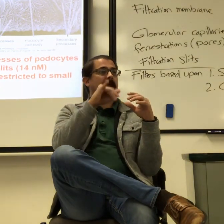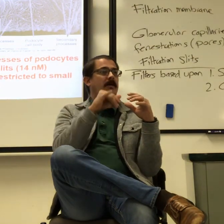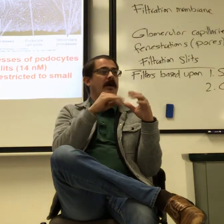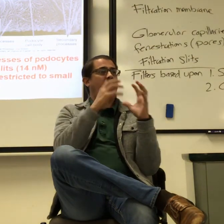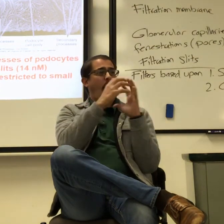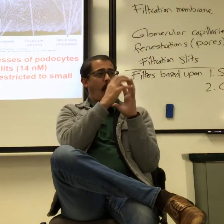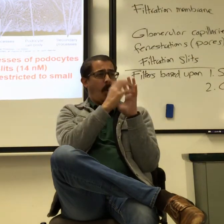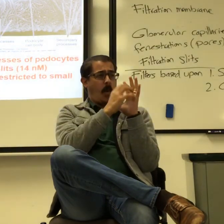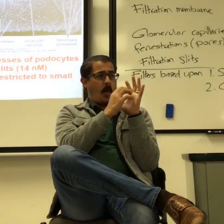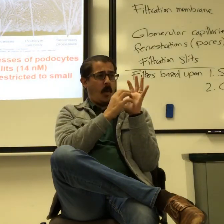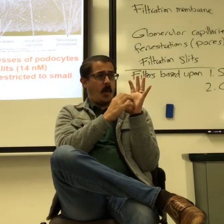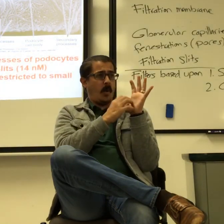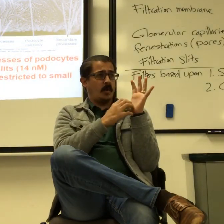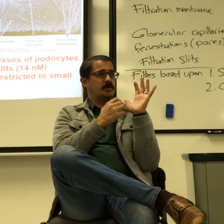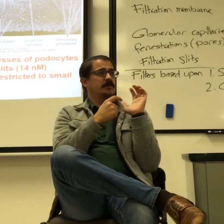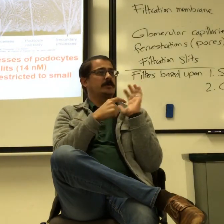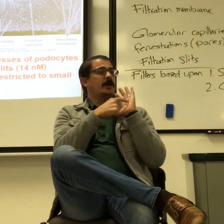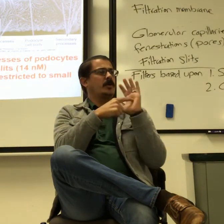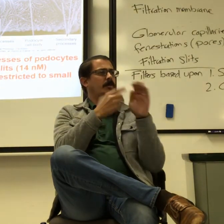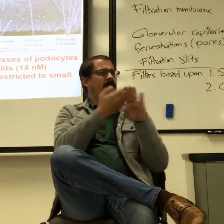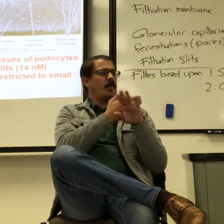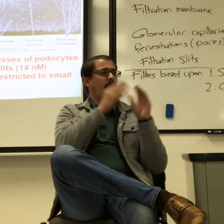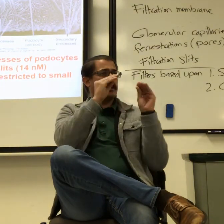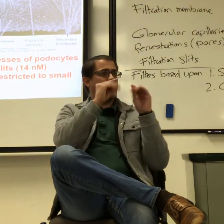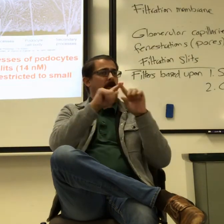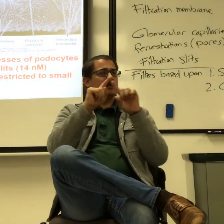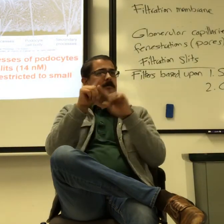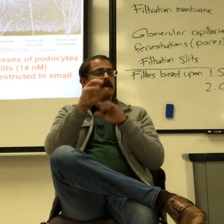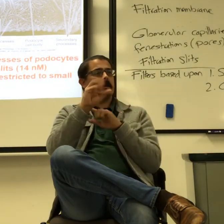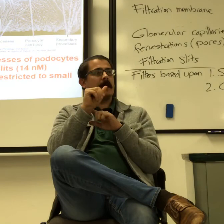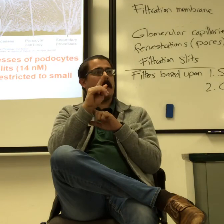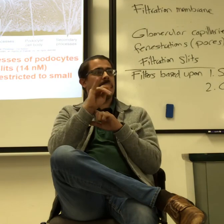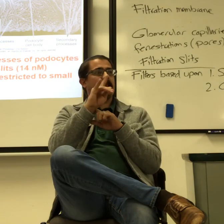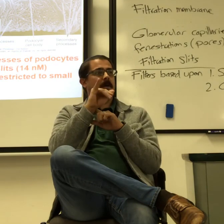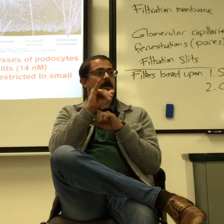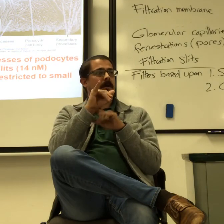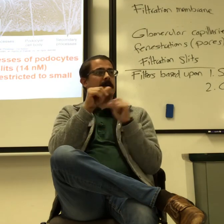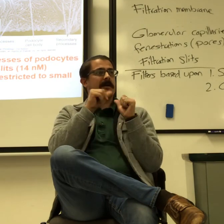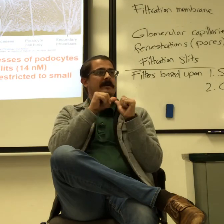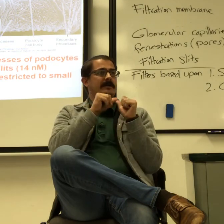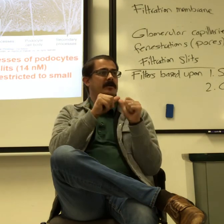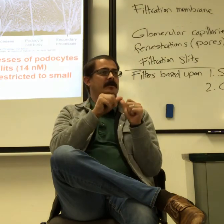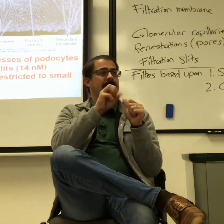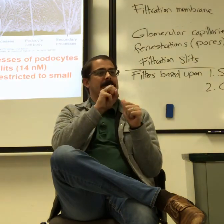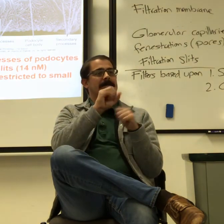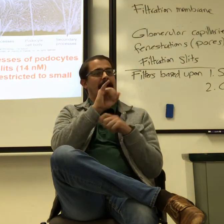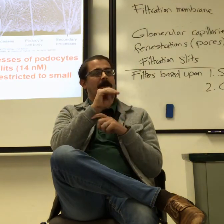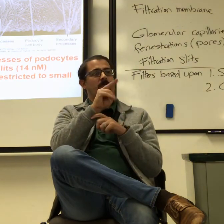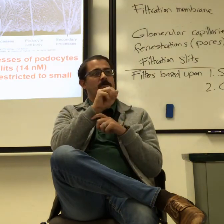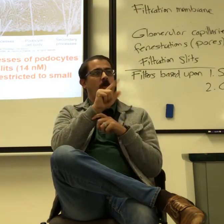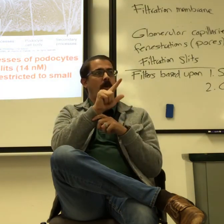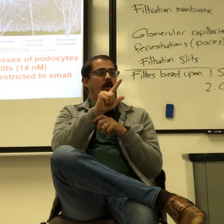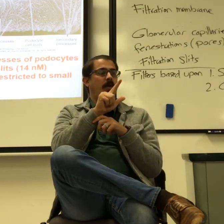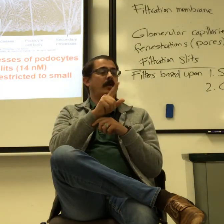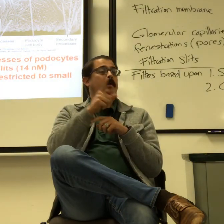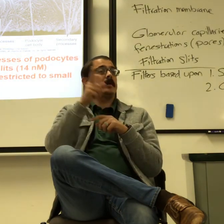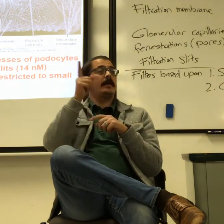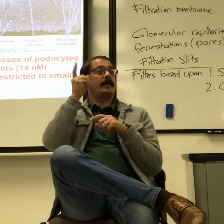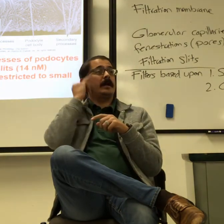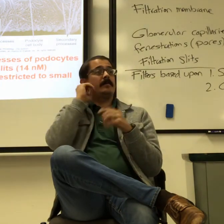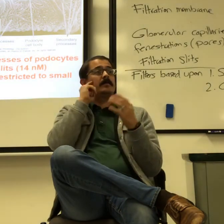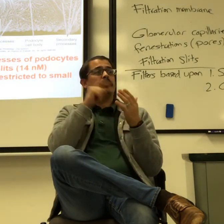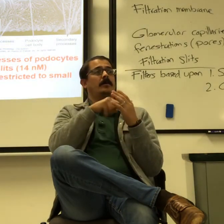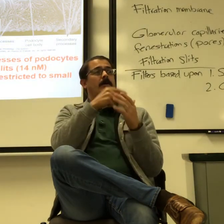I showed this to you before when I taught the different capillaries. Continuous, fenestrated, sinusoidal. This is fenestrated. If you look at the